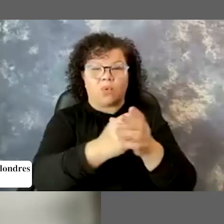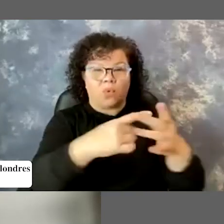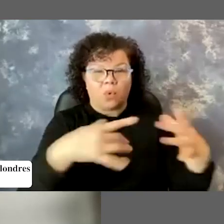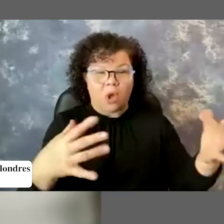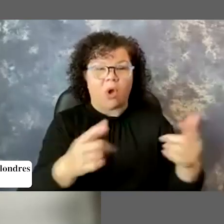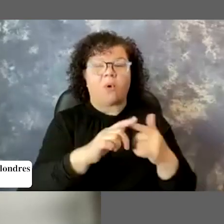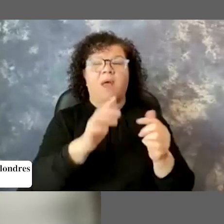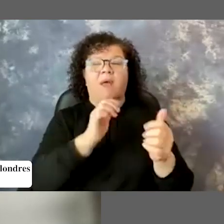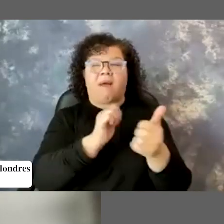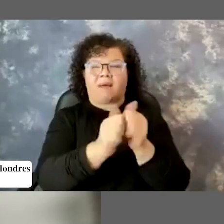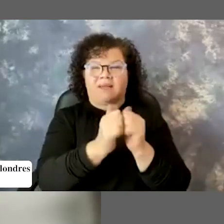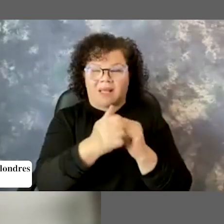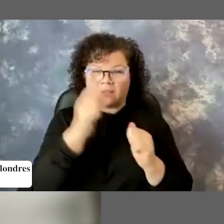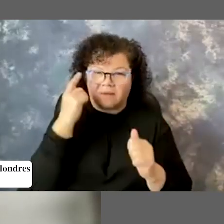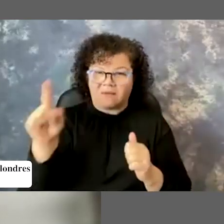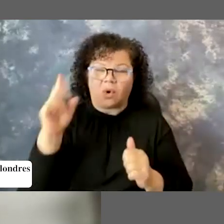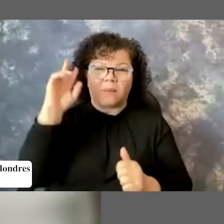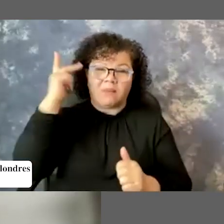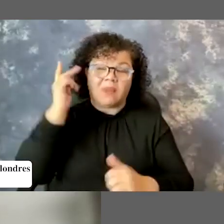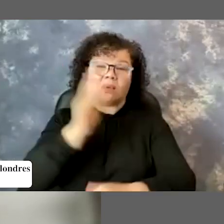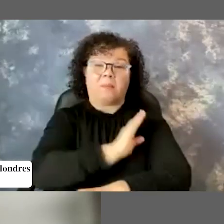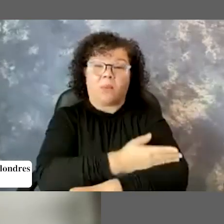for political power.